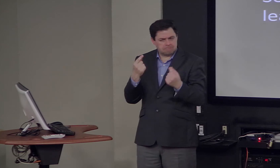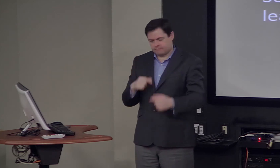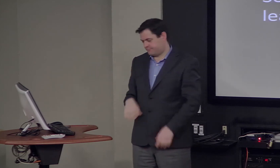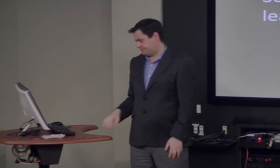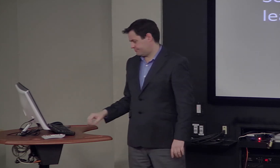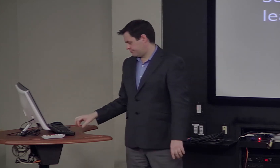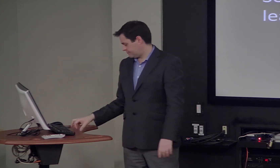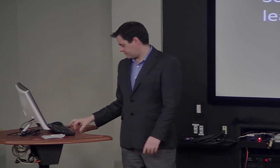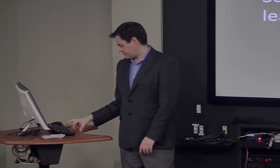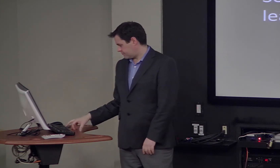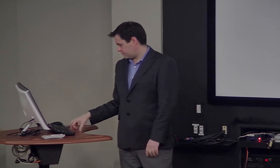better in interpreting?